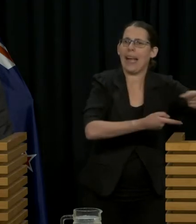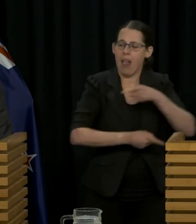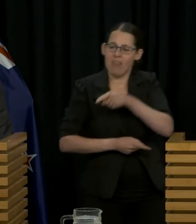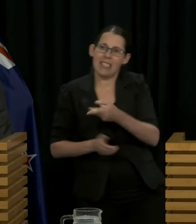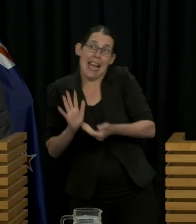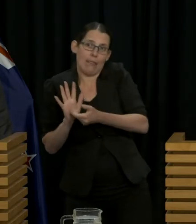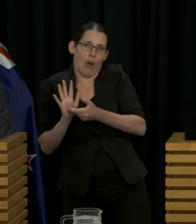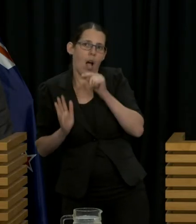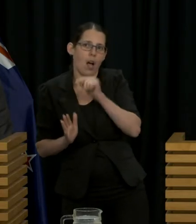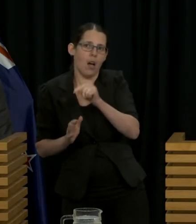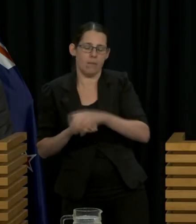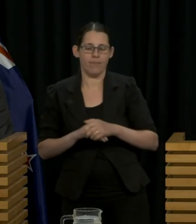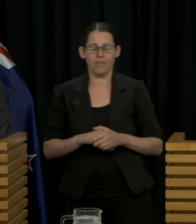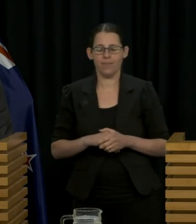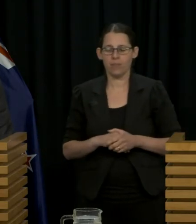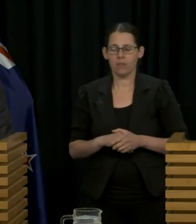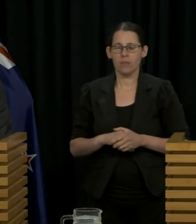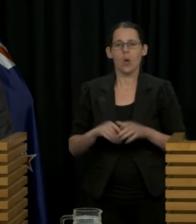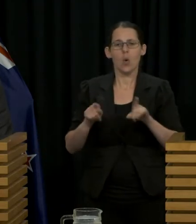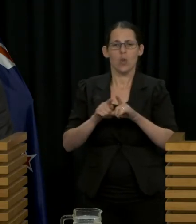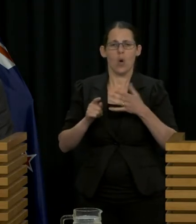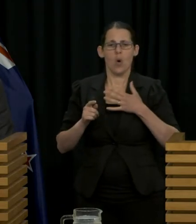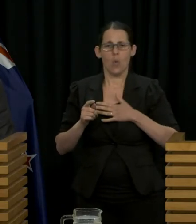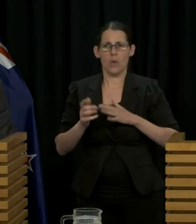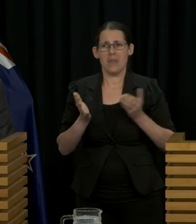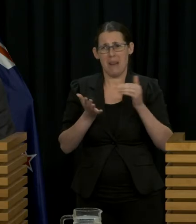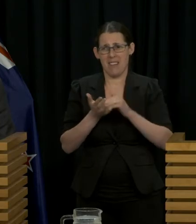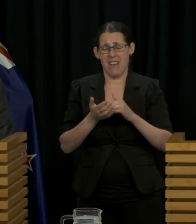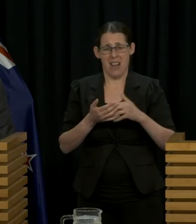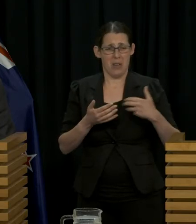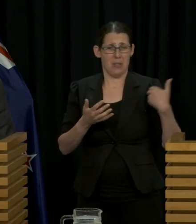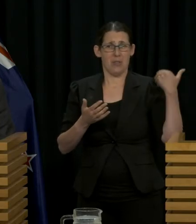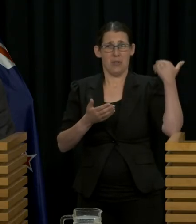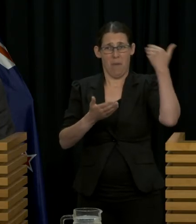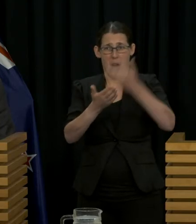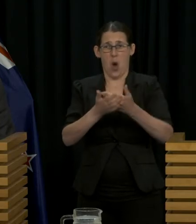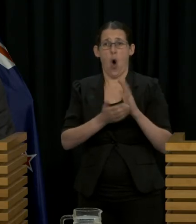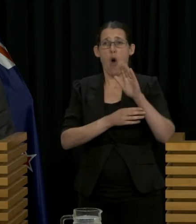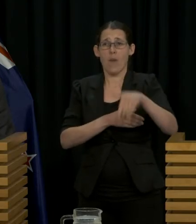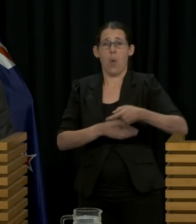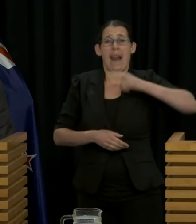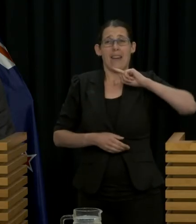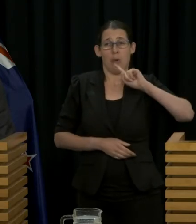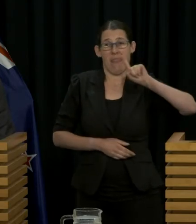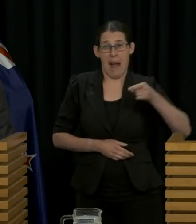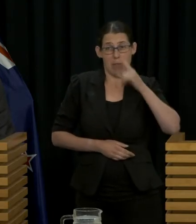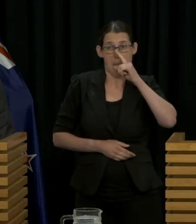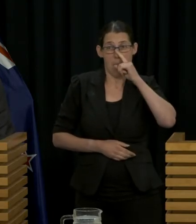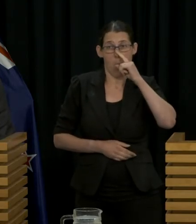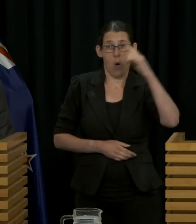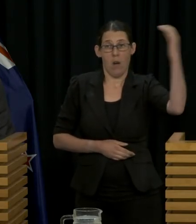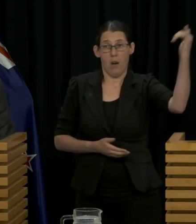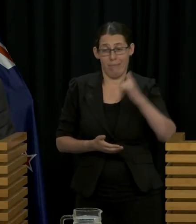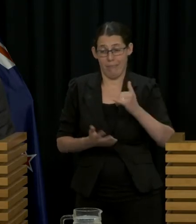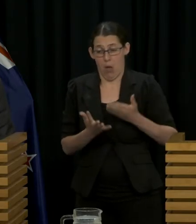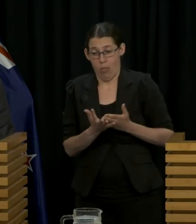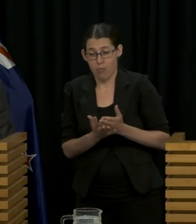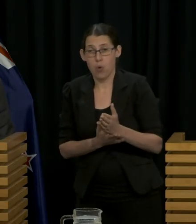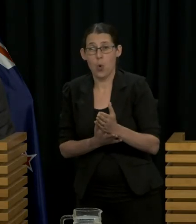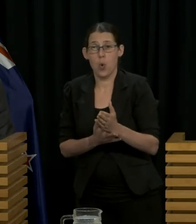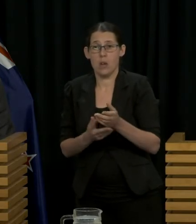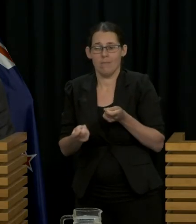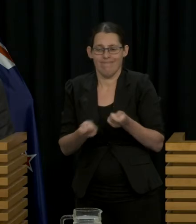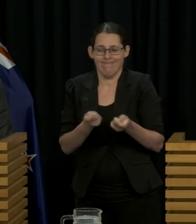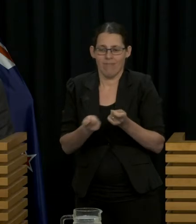headline numbers here. We've had over 100,000 people go through our managed isolation facilities, and we've dealt with a handful of cases. And